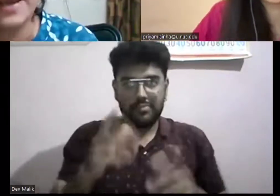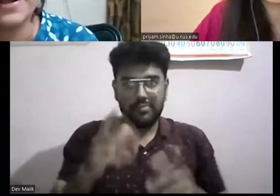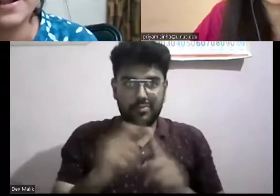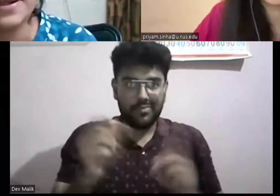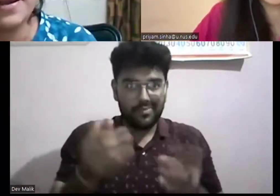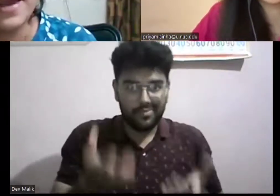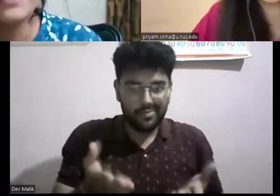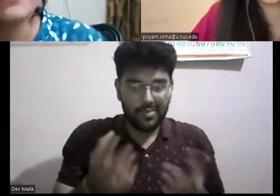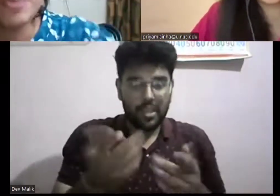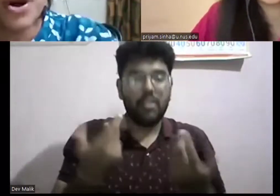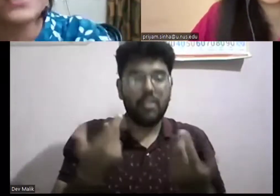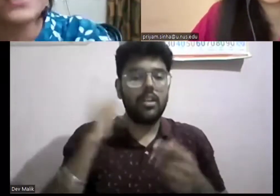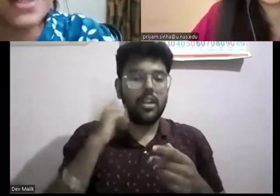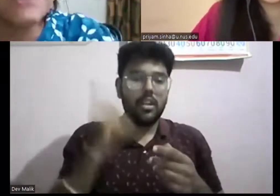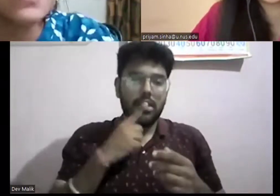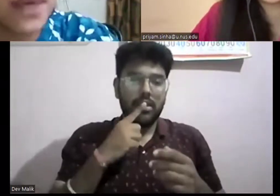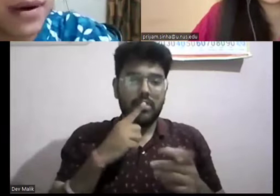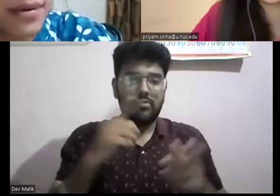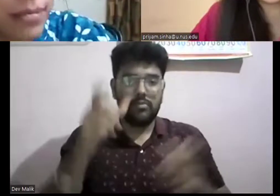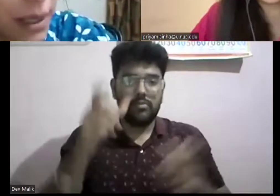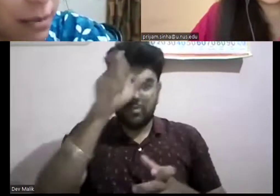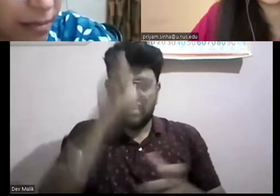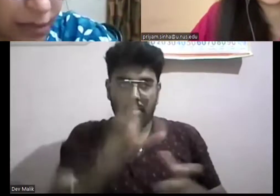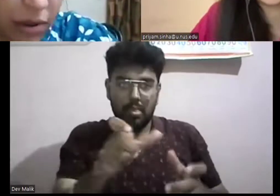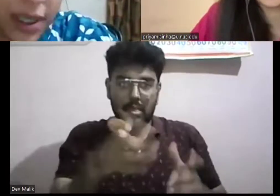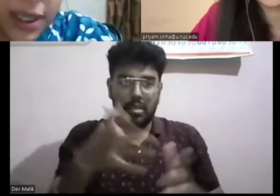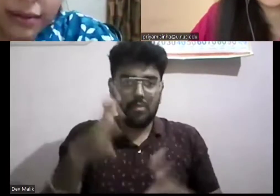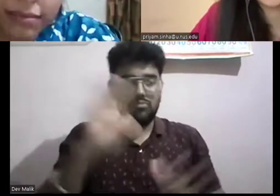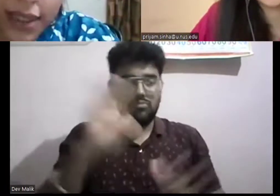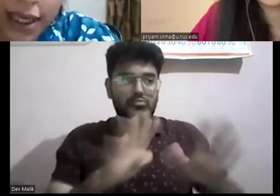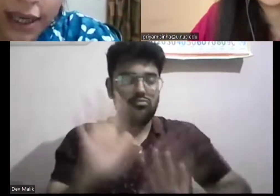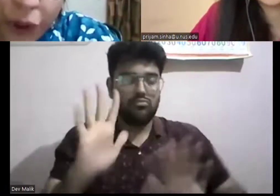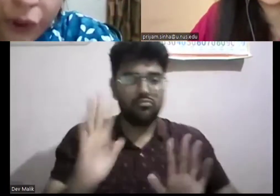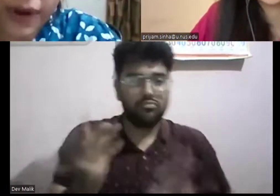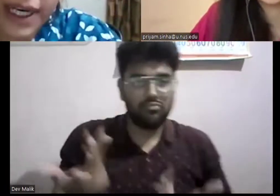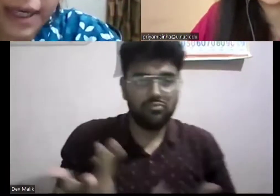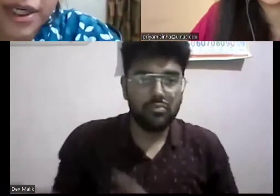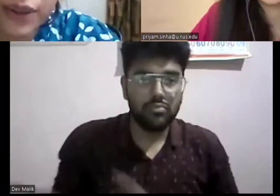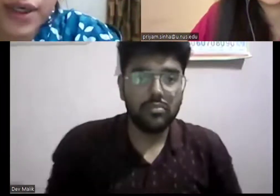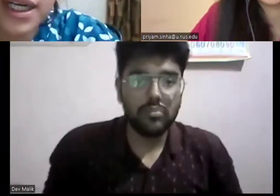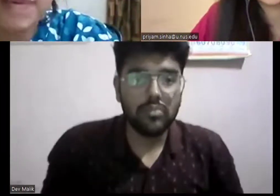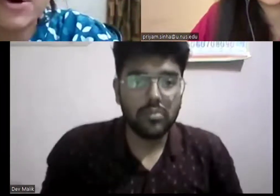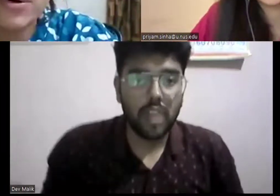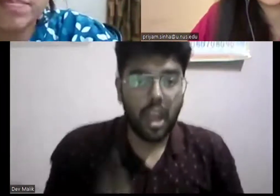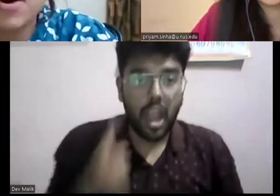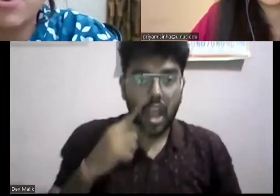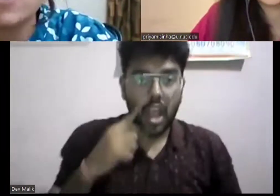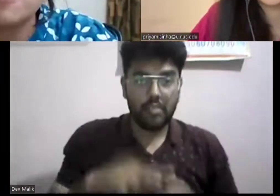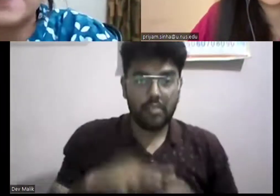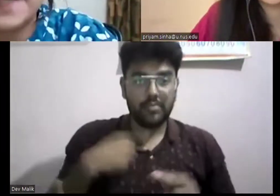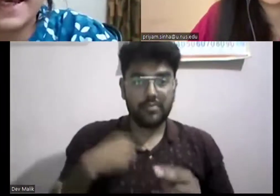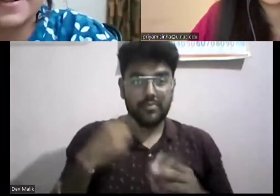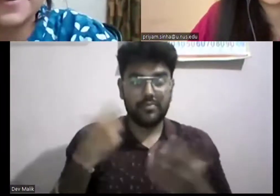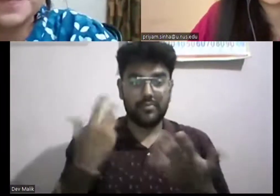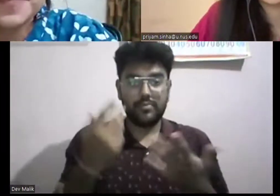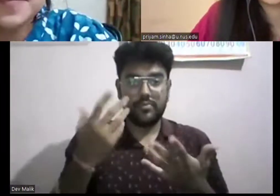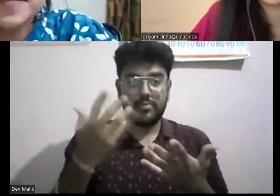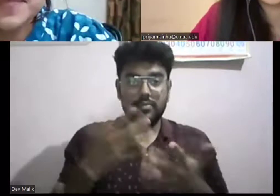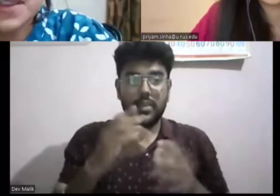look at? And the points that I was, that if you're talking in particularly about